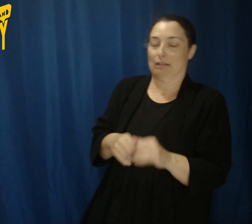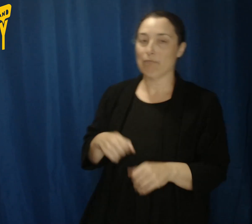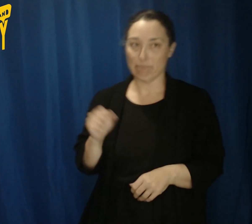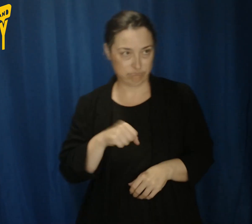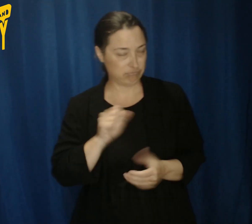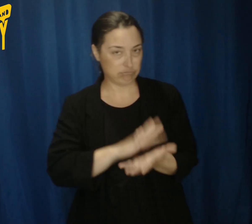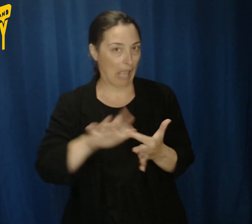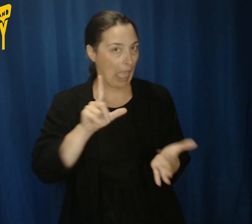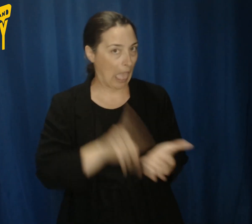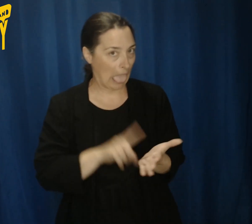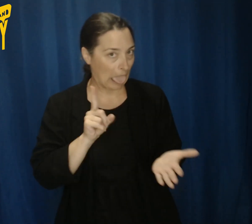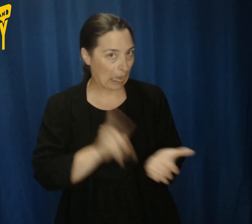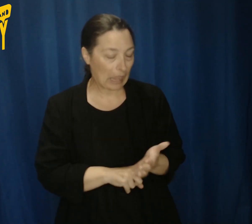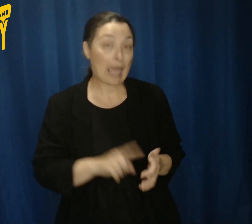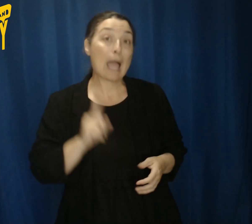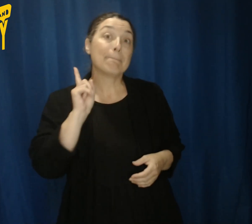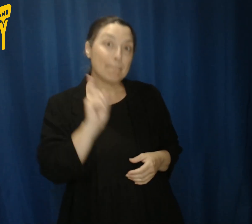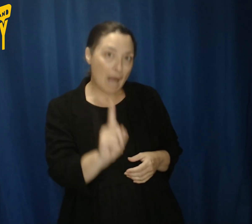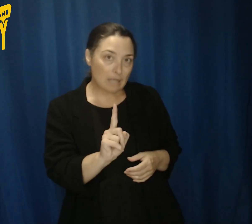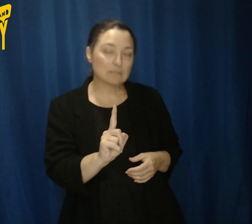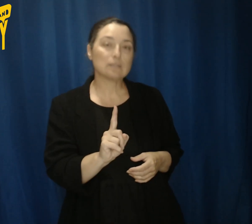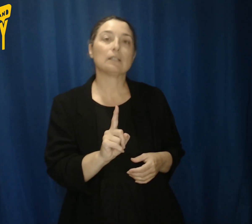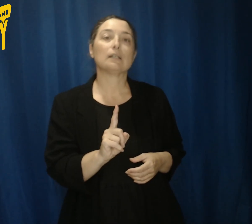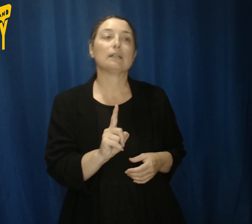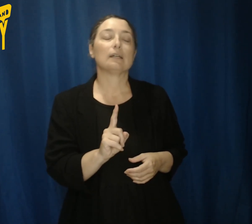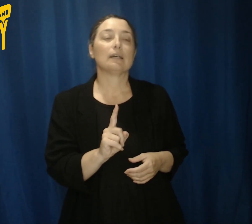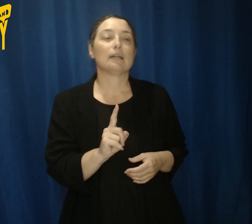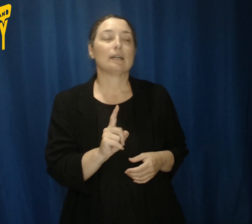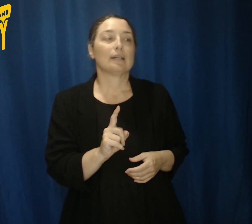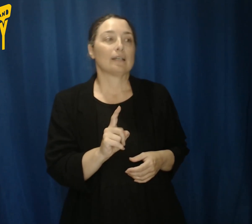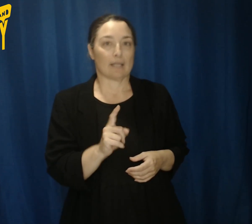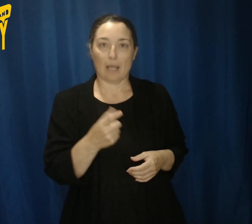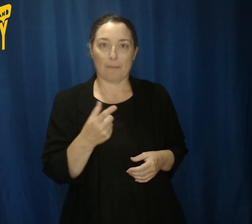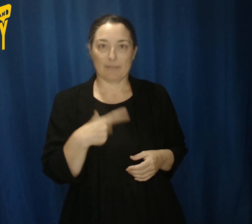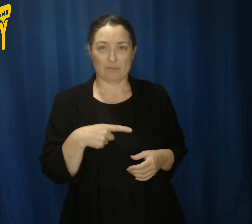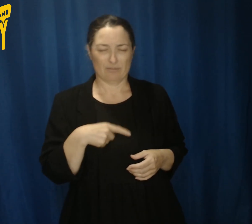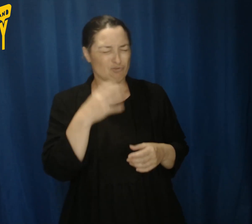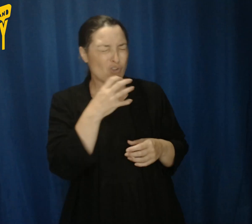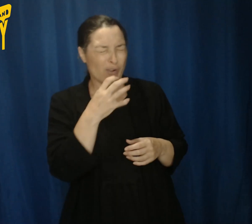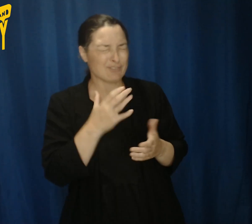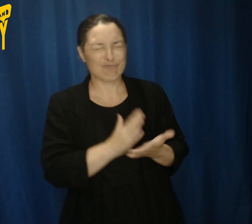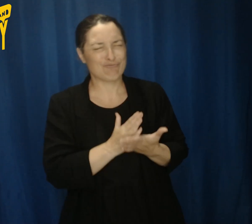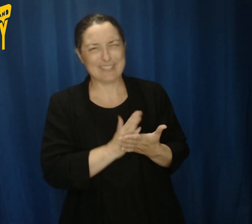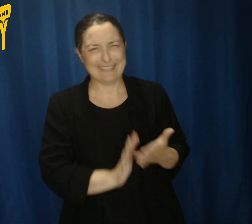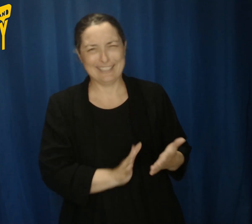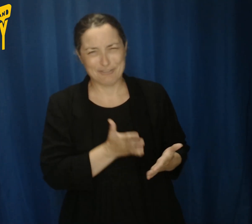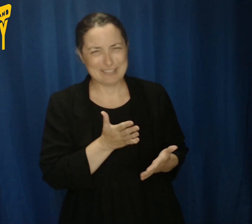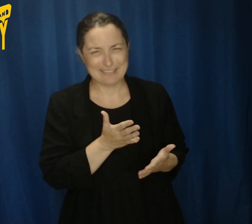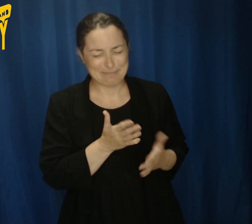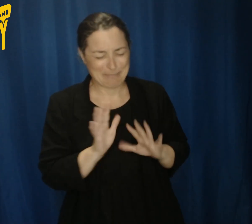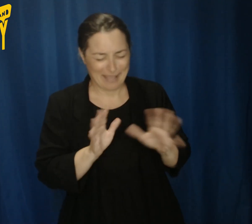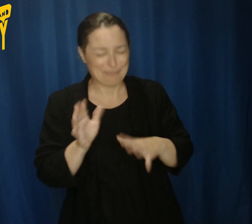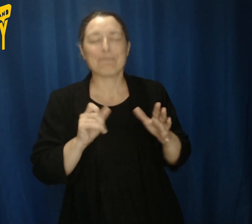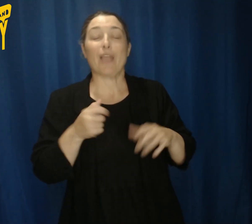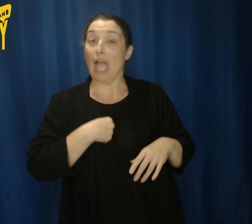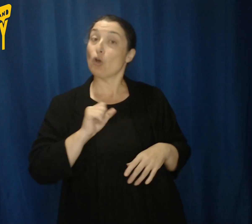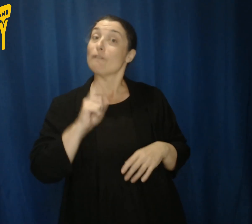as it turned out, because I was doing a story I was really interested in, which just had nothing to do with any of this, I got a first class. And as it turned